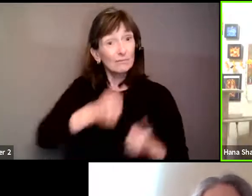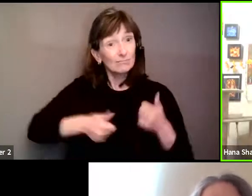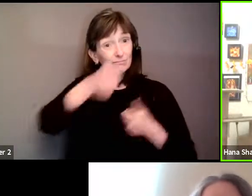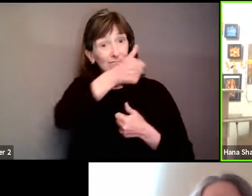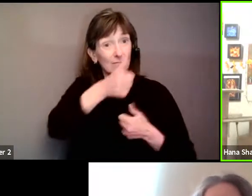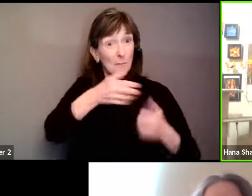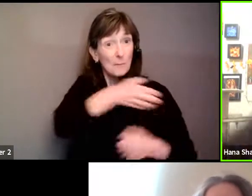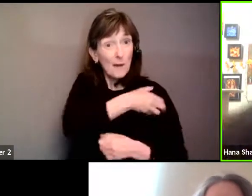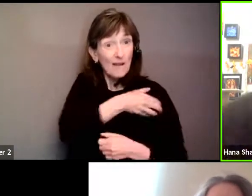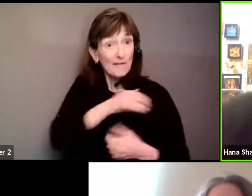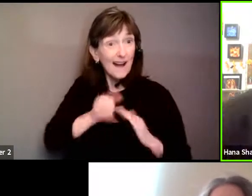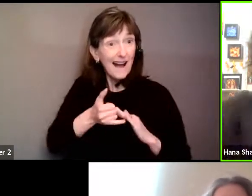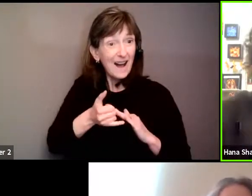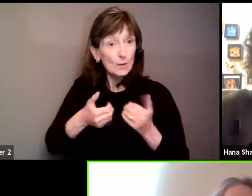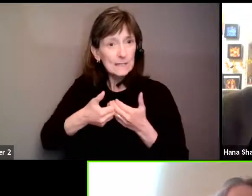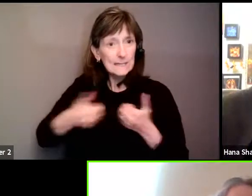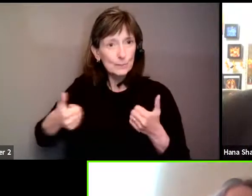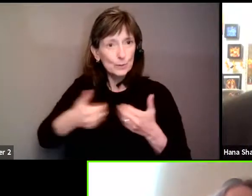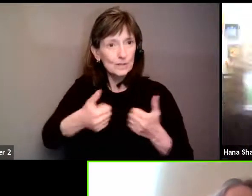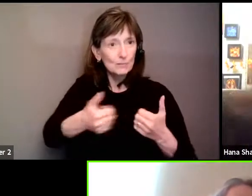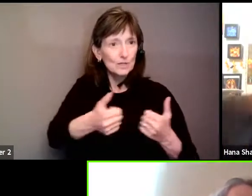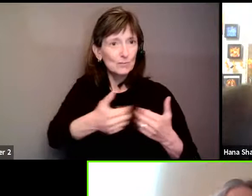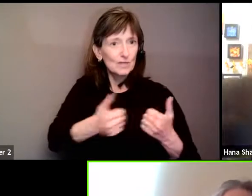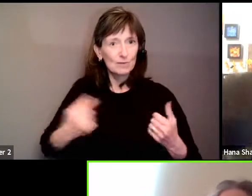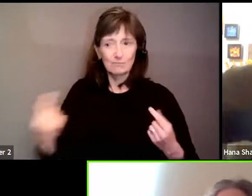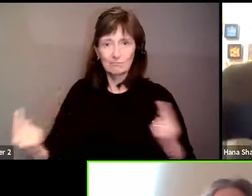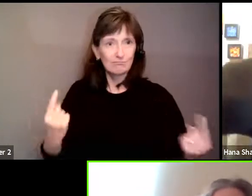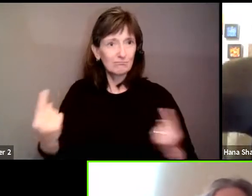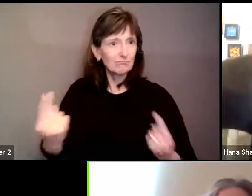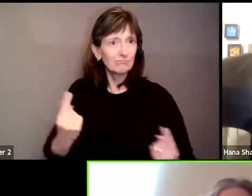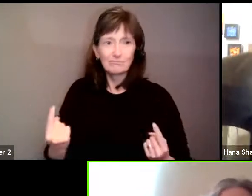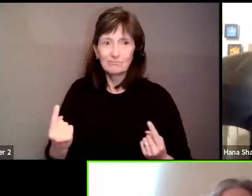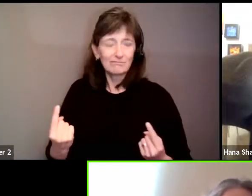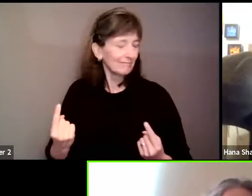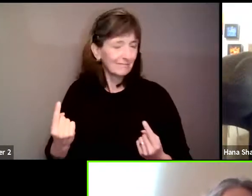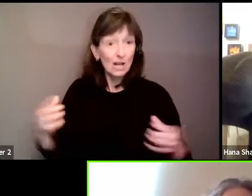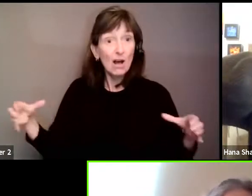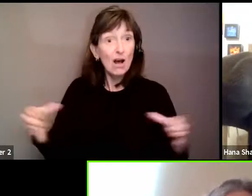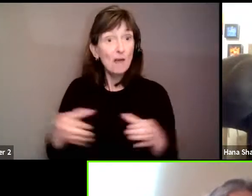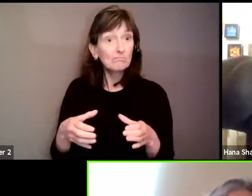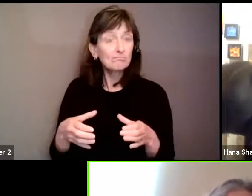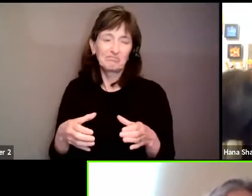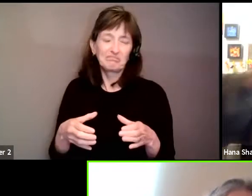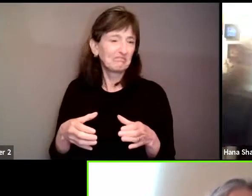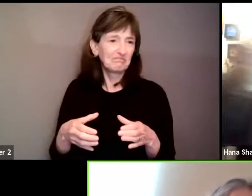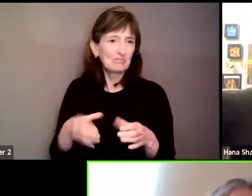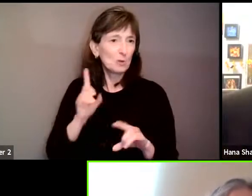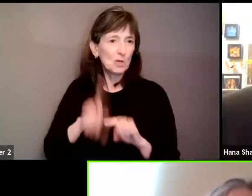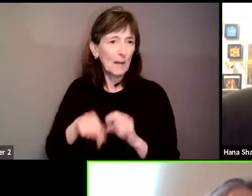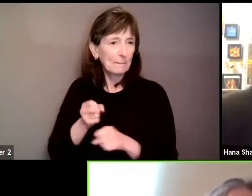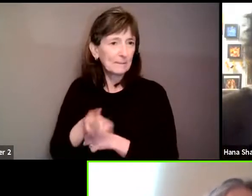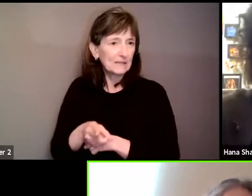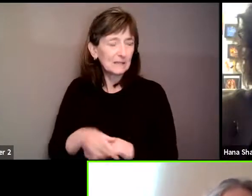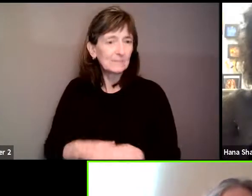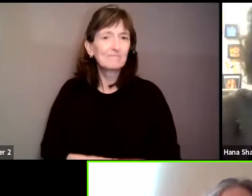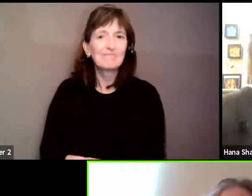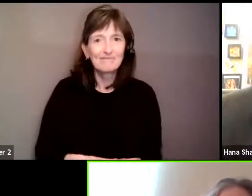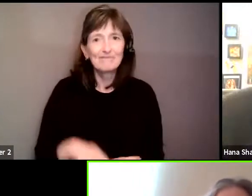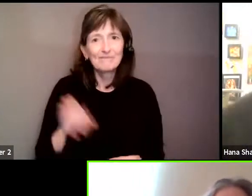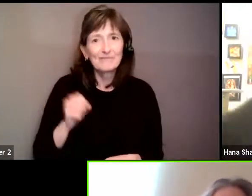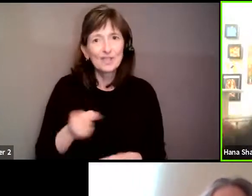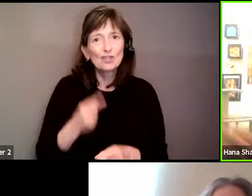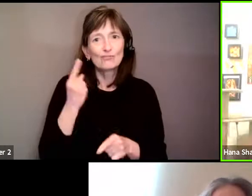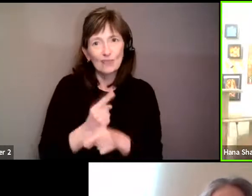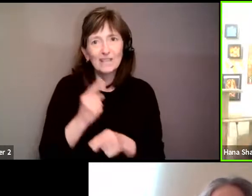isolated. Yes, amazing. Thank you. And you really cannot underestimate the power of collective